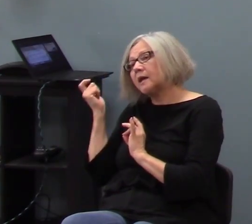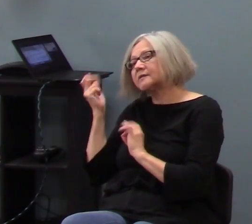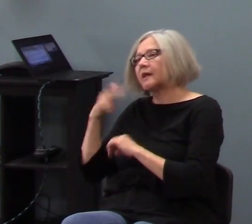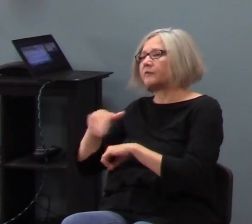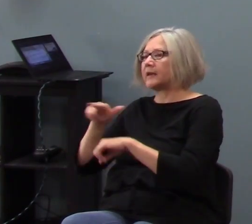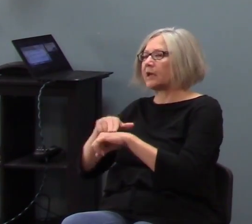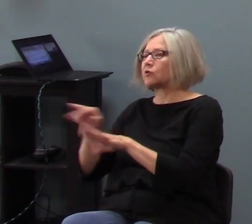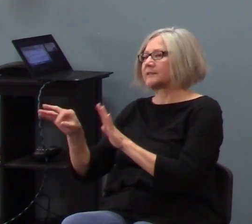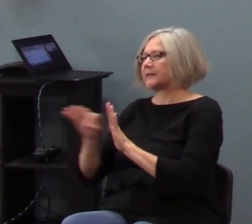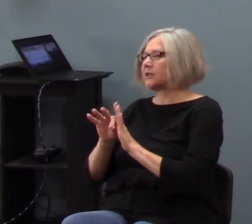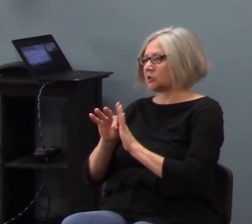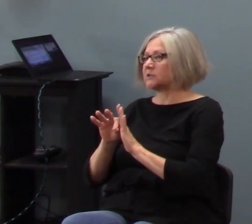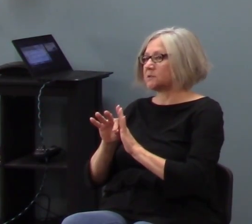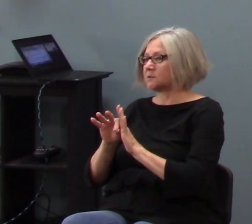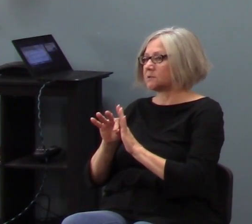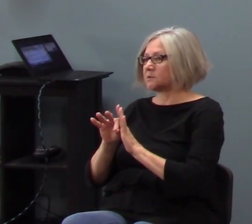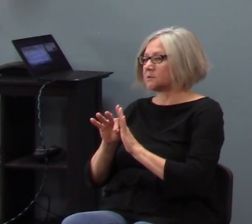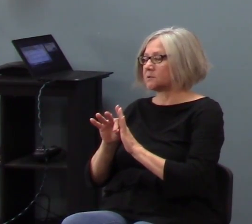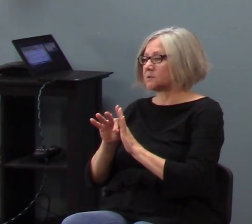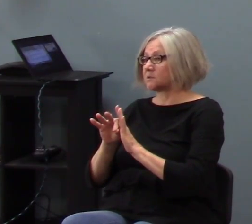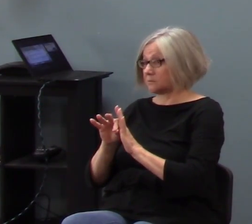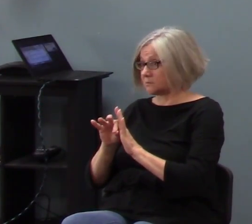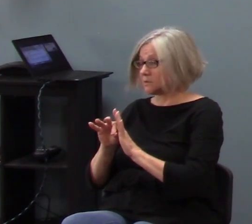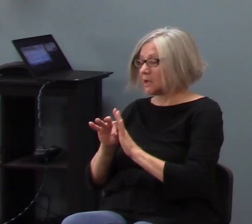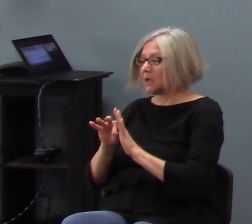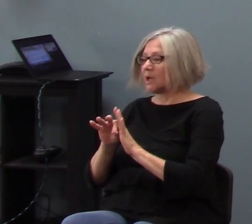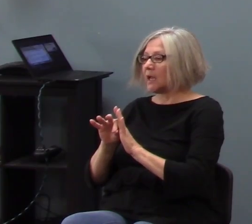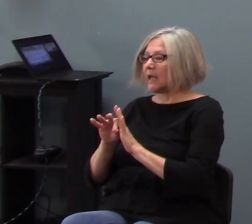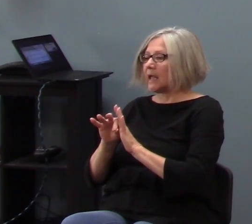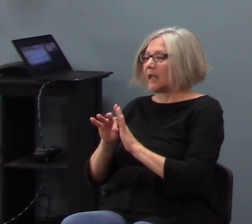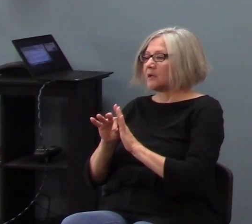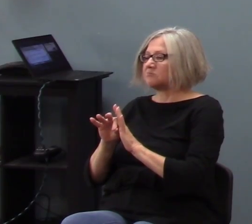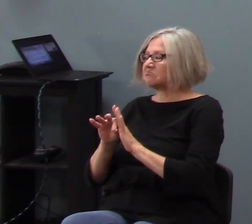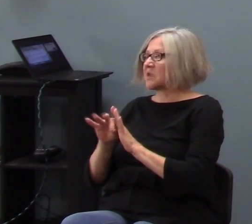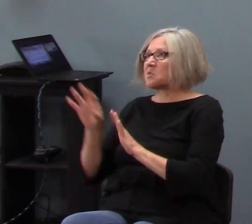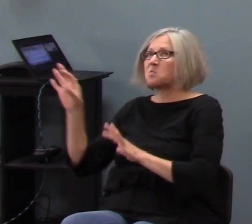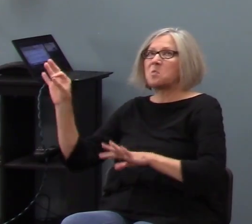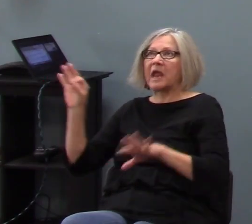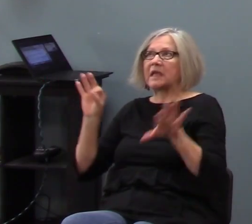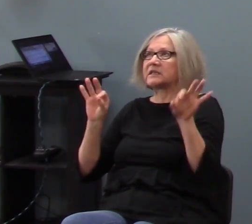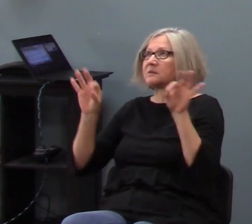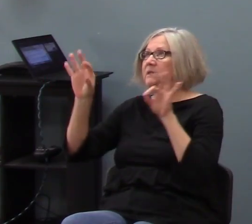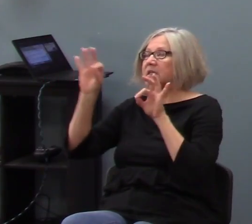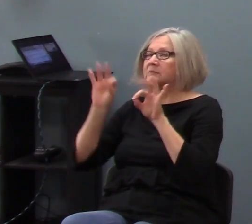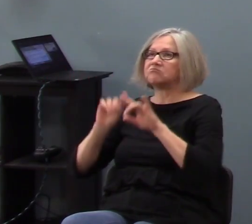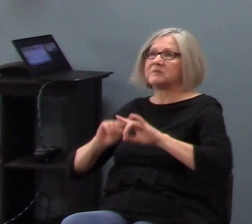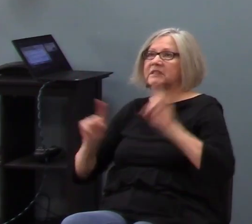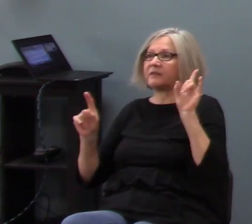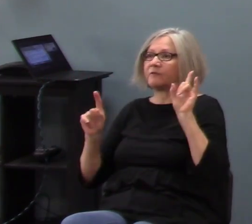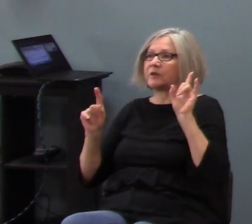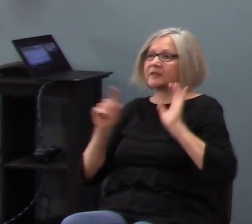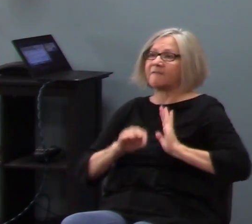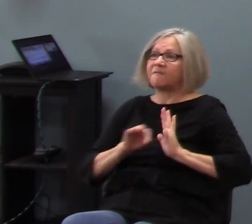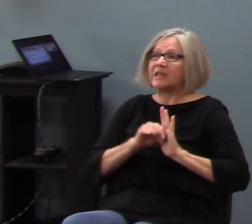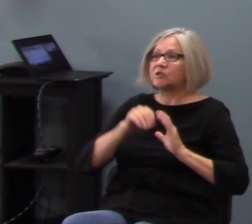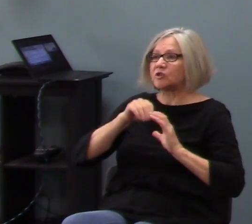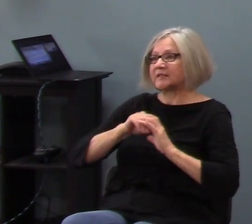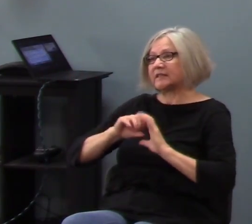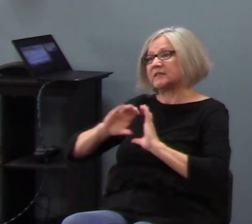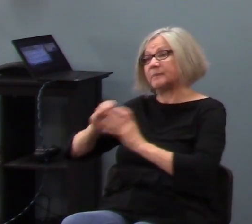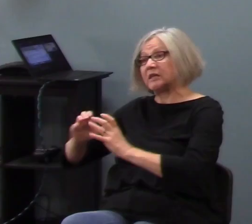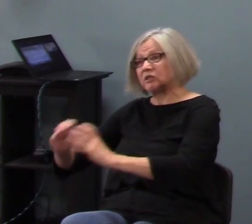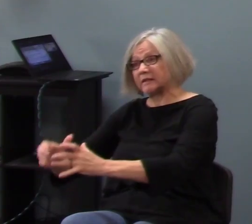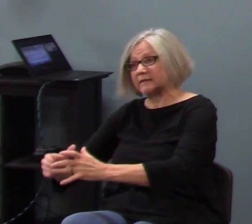natural selection. Okay? And, that there's randomly different features in species, and